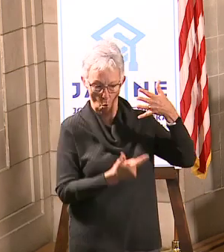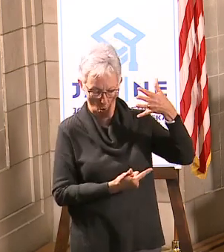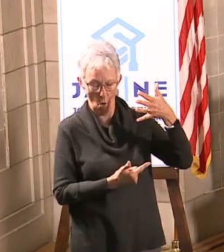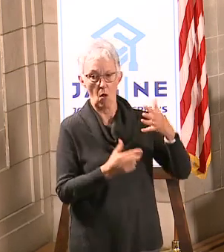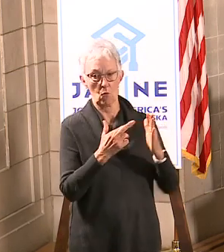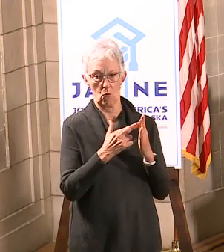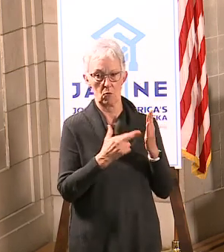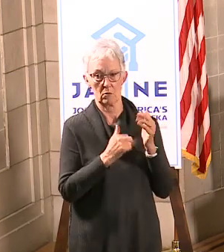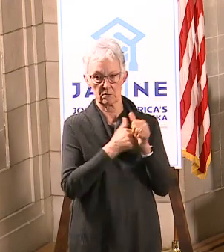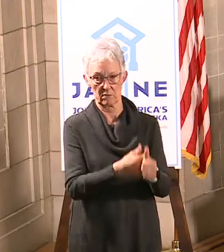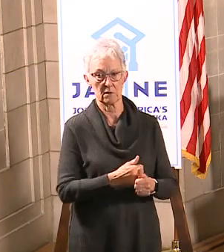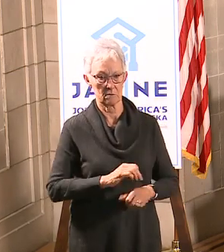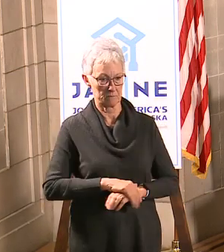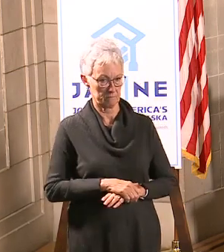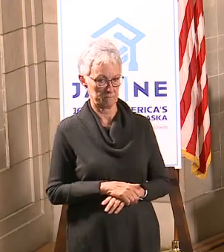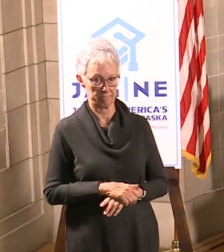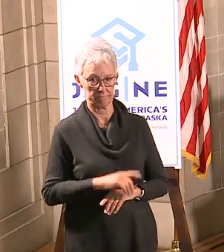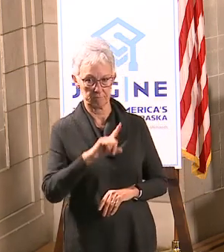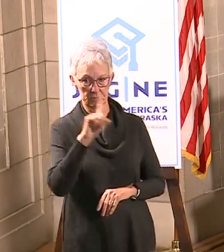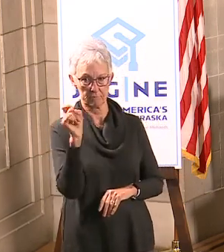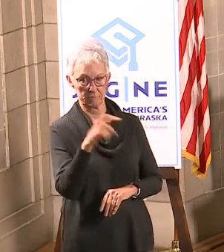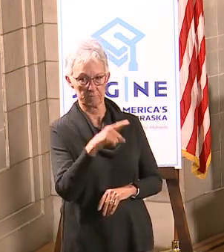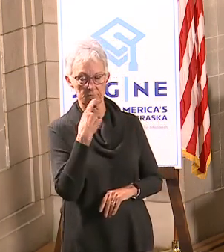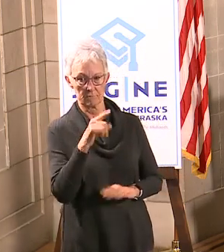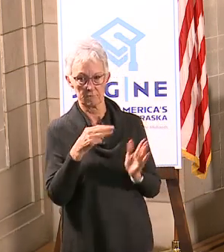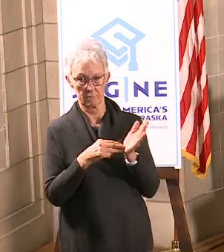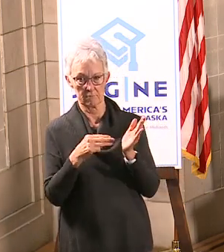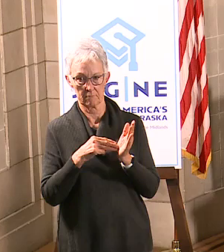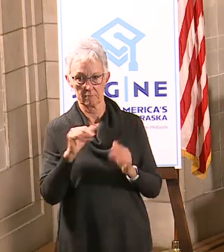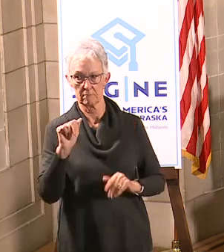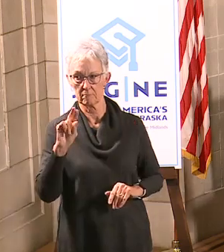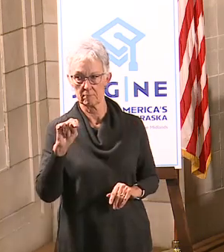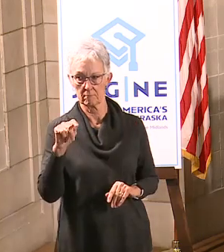Yeah, Andrew. Dr. Antone, you're up.